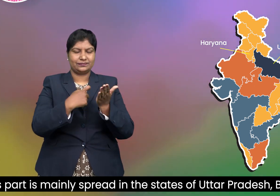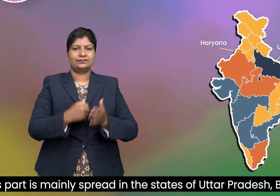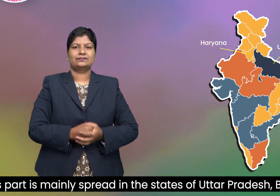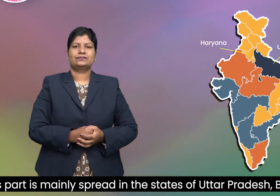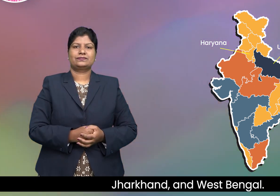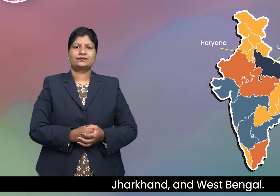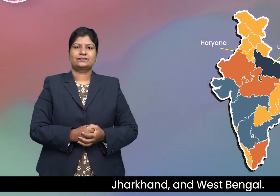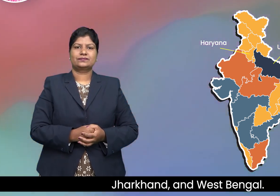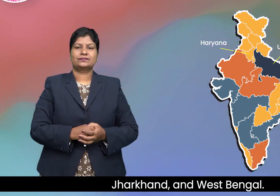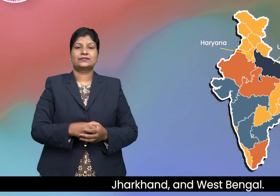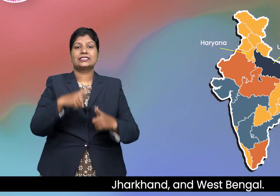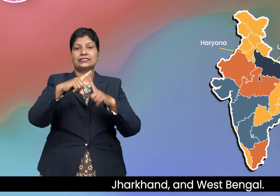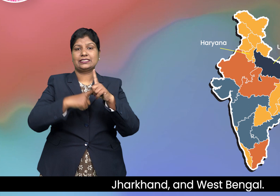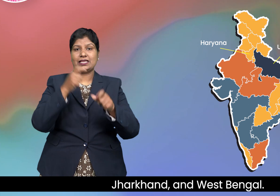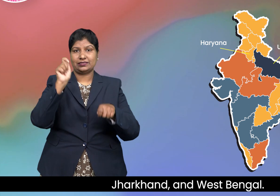Jharkhand